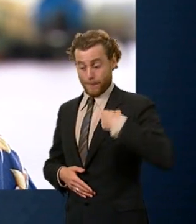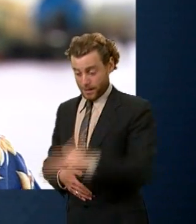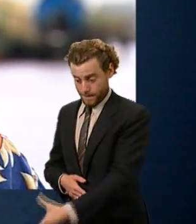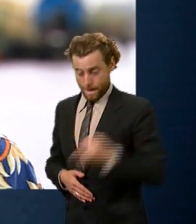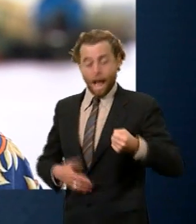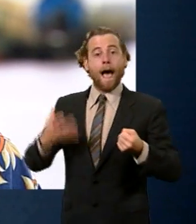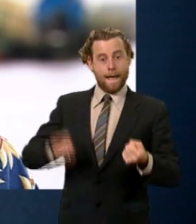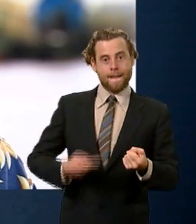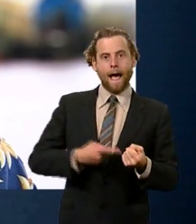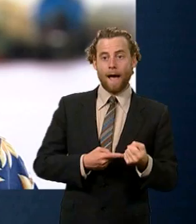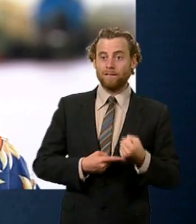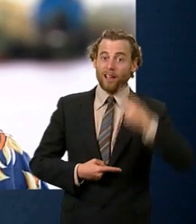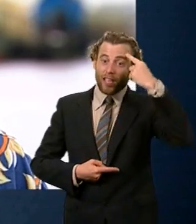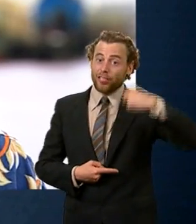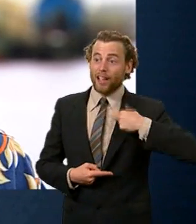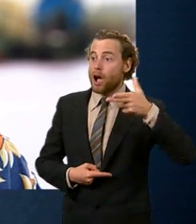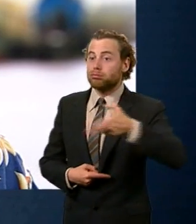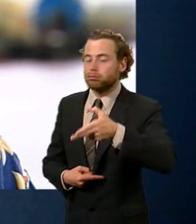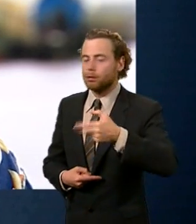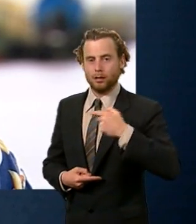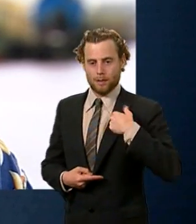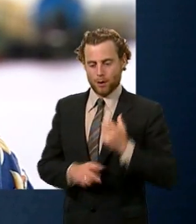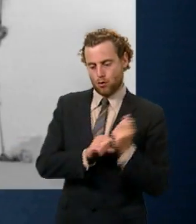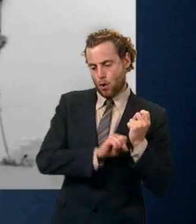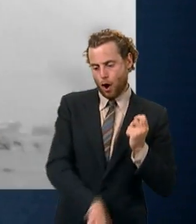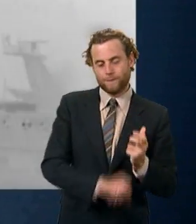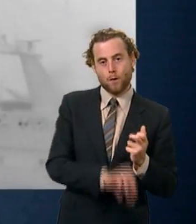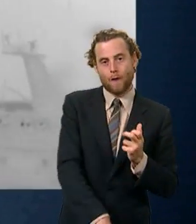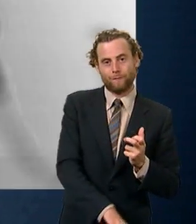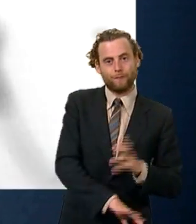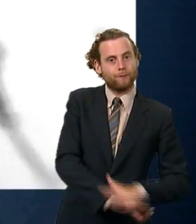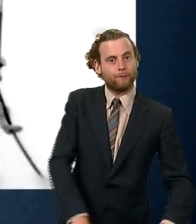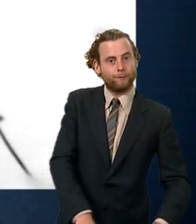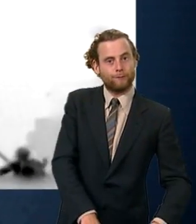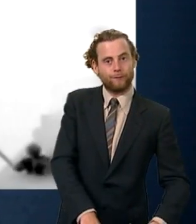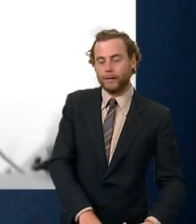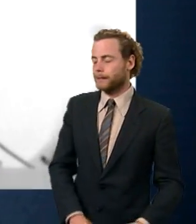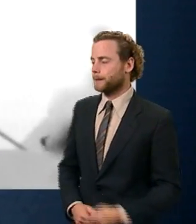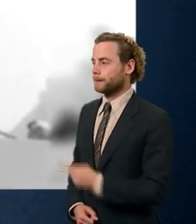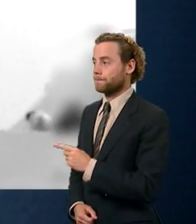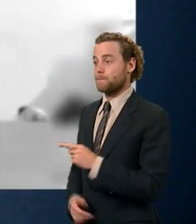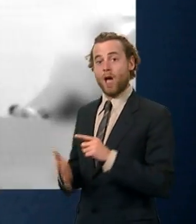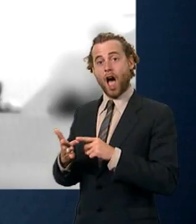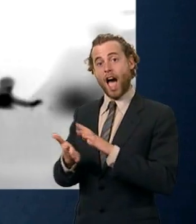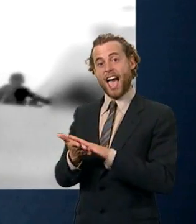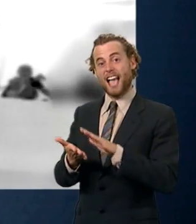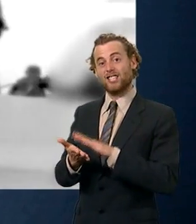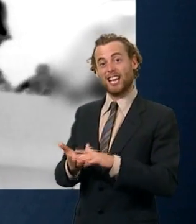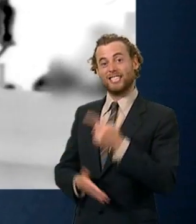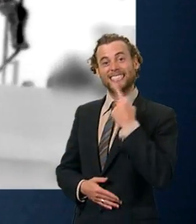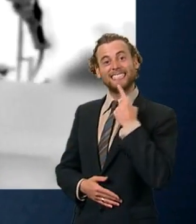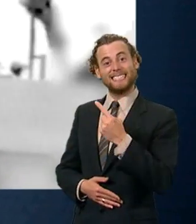weapon, I wasn't going to use it. And in fact, I emptied the bullets from that weapon. The IHH claim they were acting